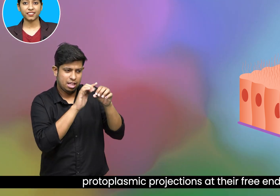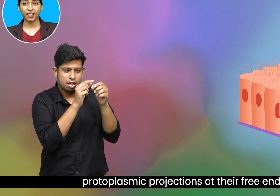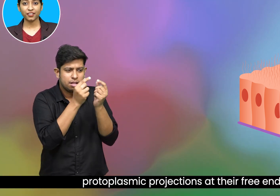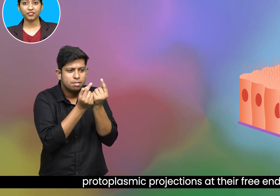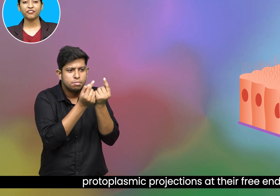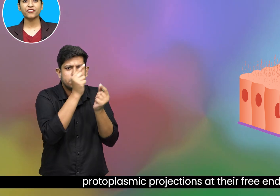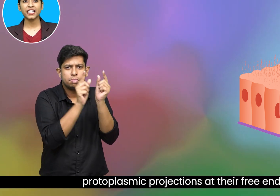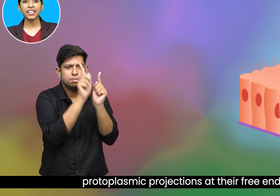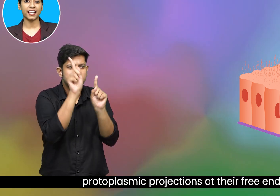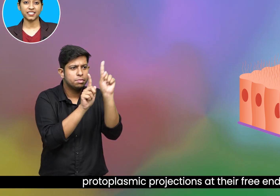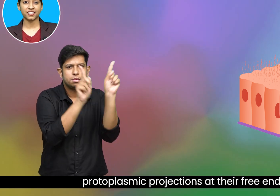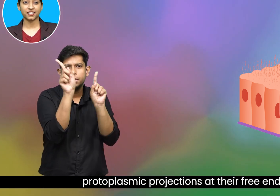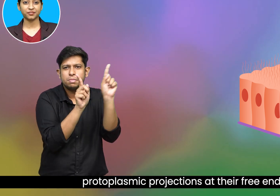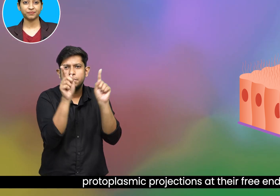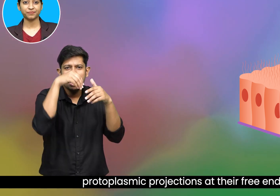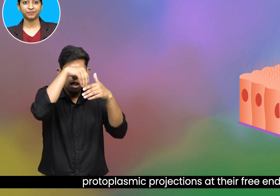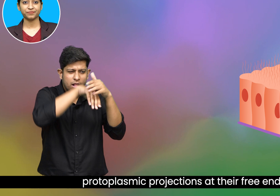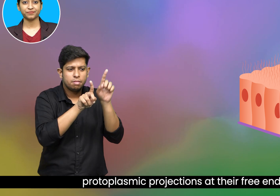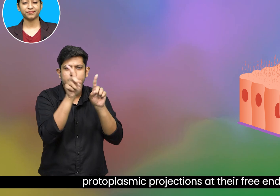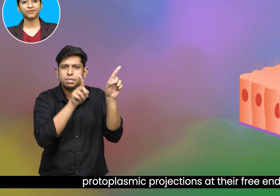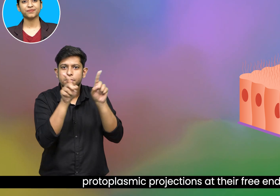at their free ends.